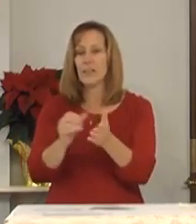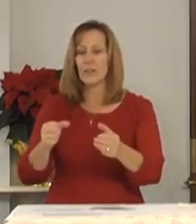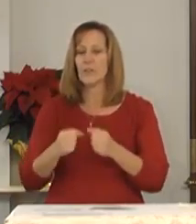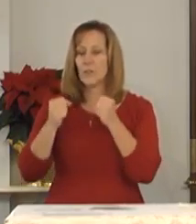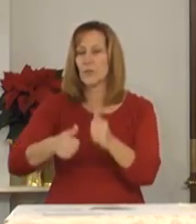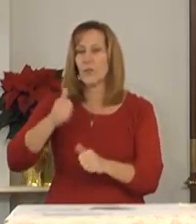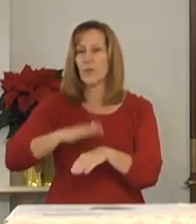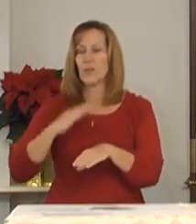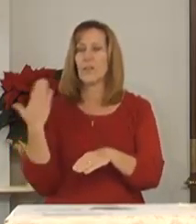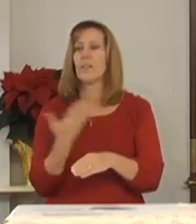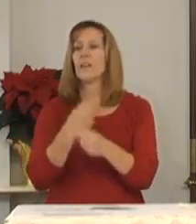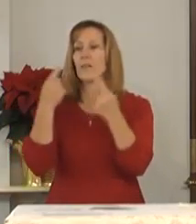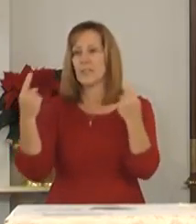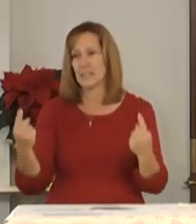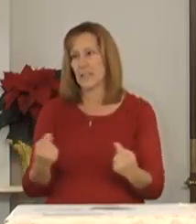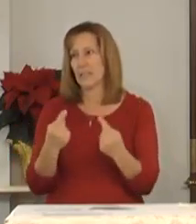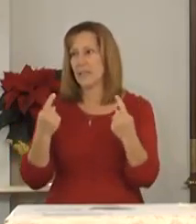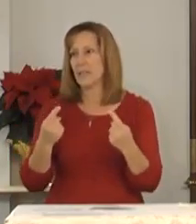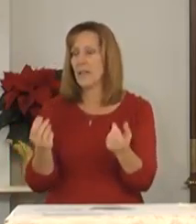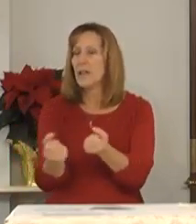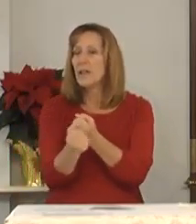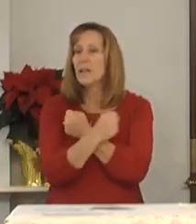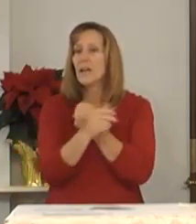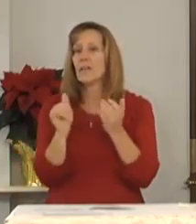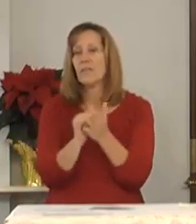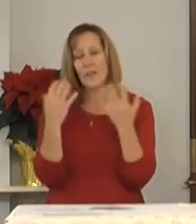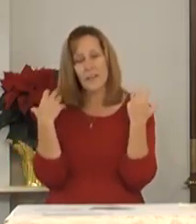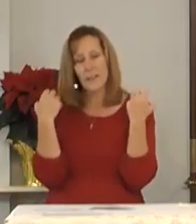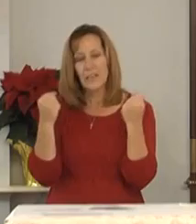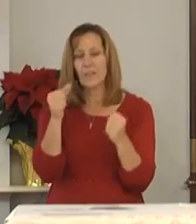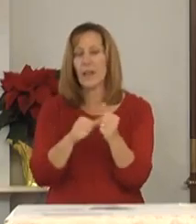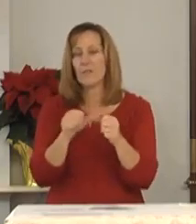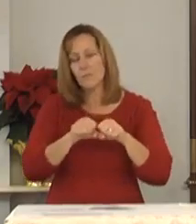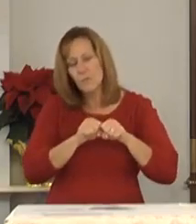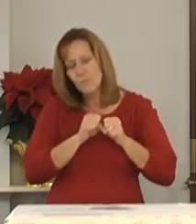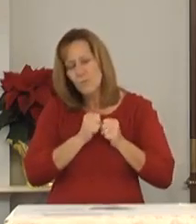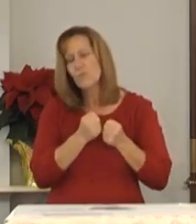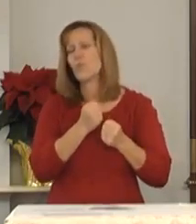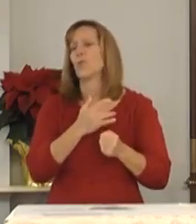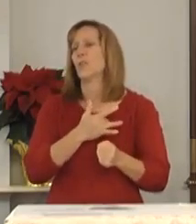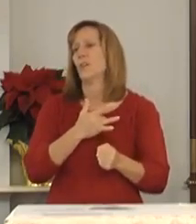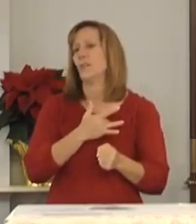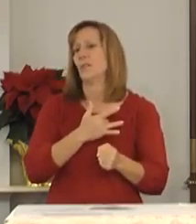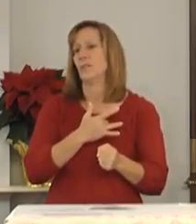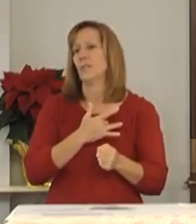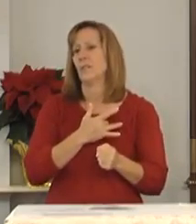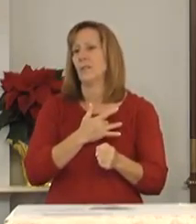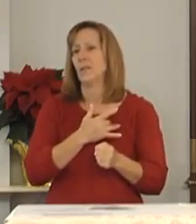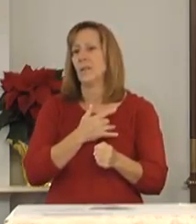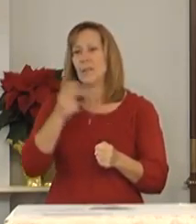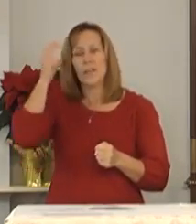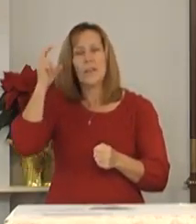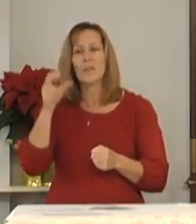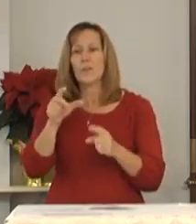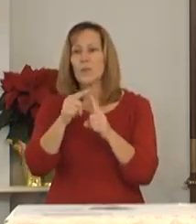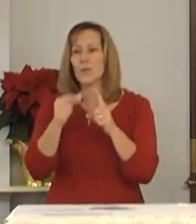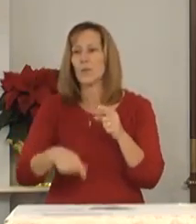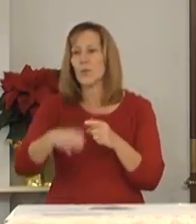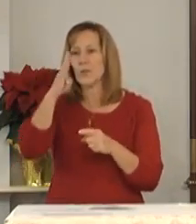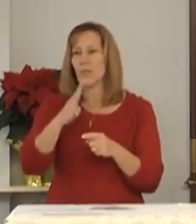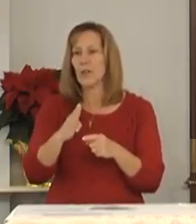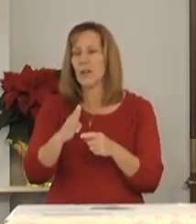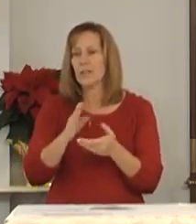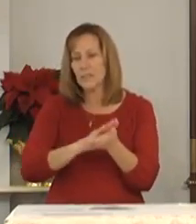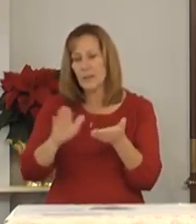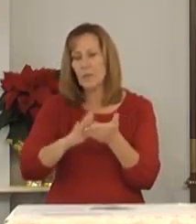stronger than our sins, love that can heal every broken heart. Hear this word of God's